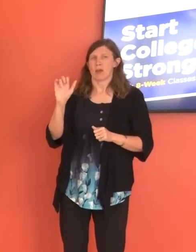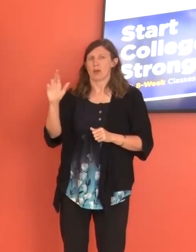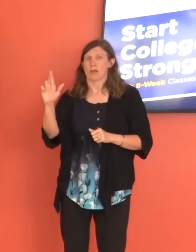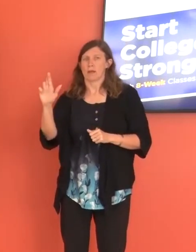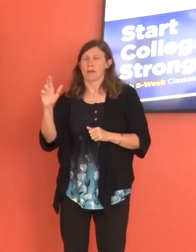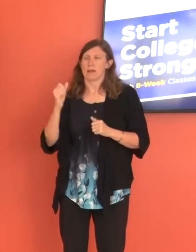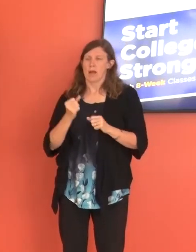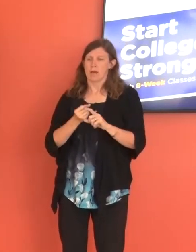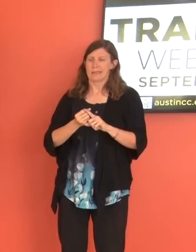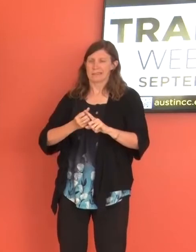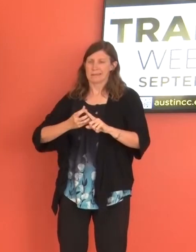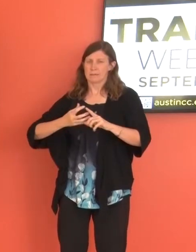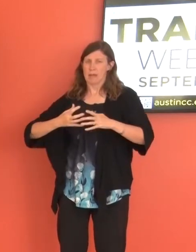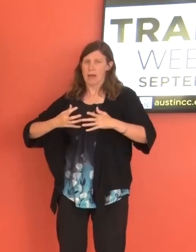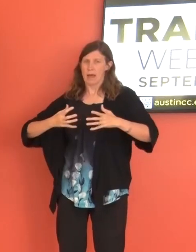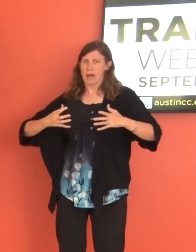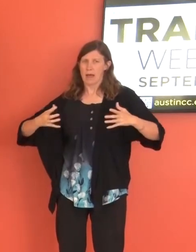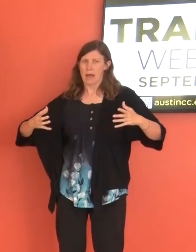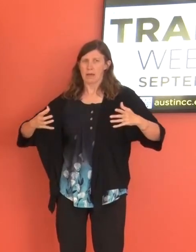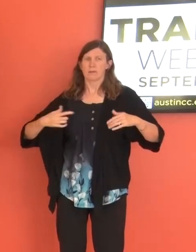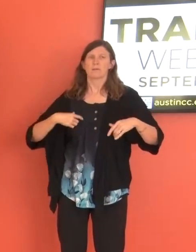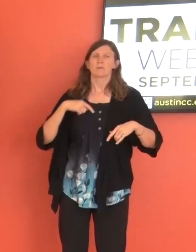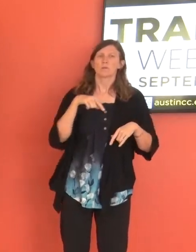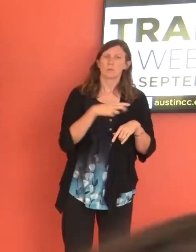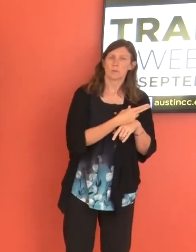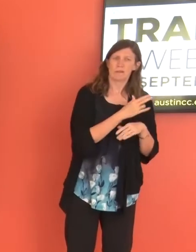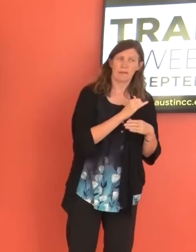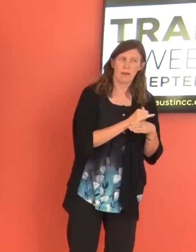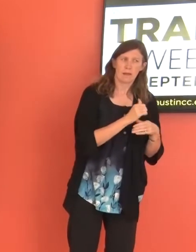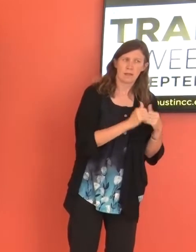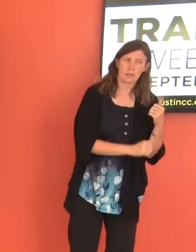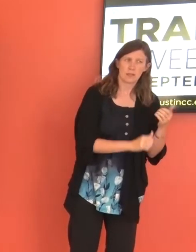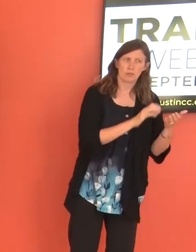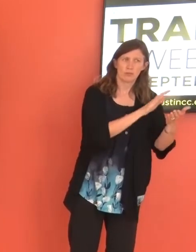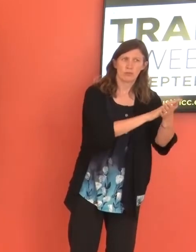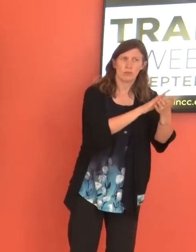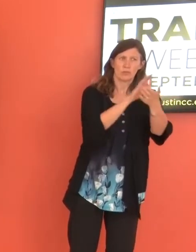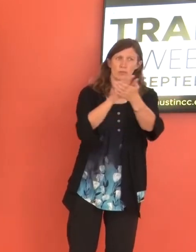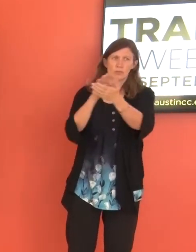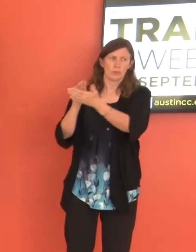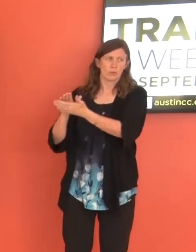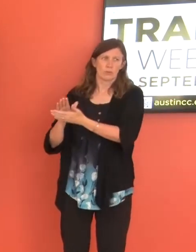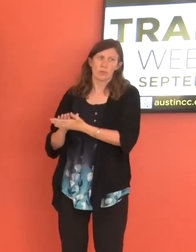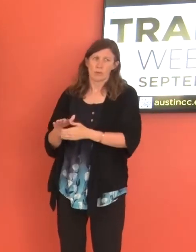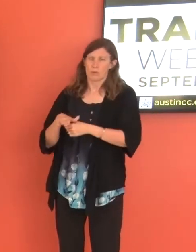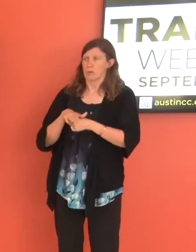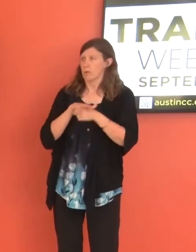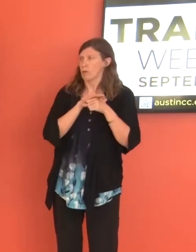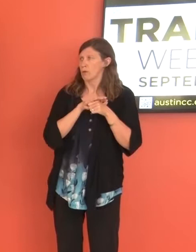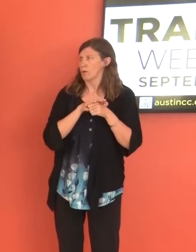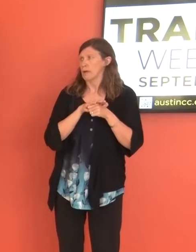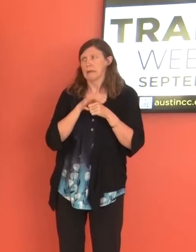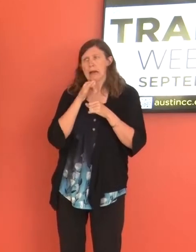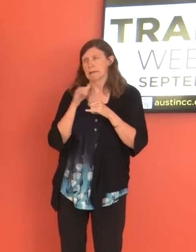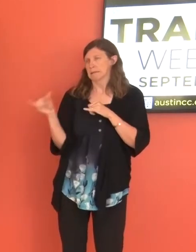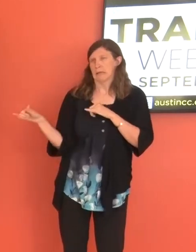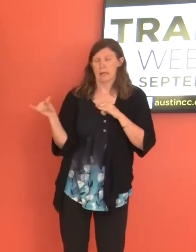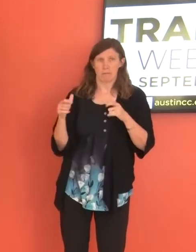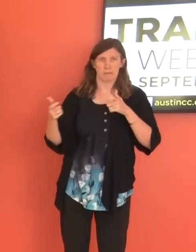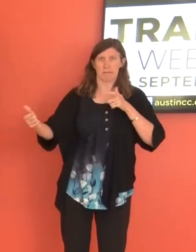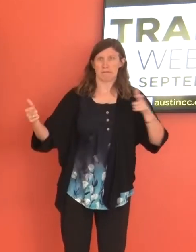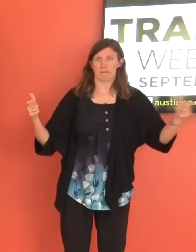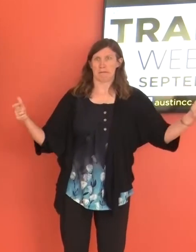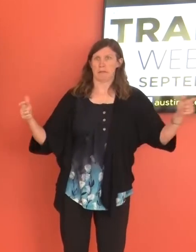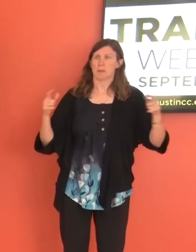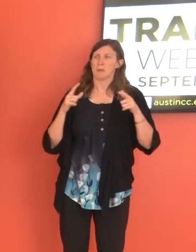been expanding the accelerators on multiple campuses. Not the same size, not 604 computer stations, but, you know, a